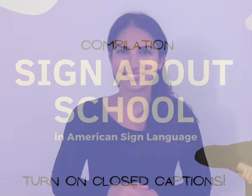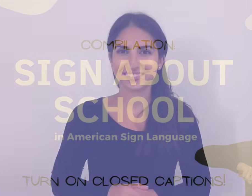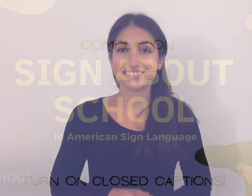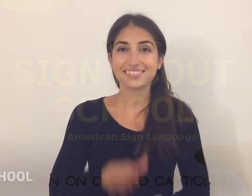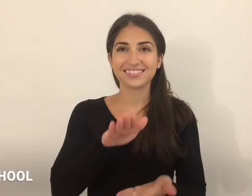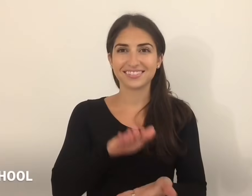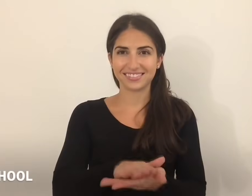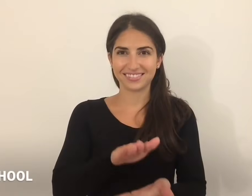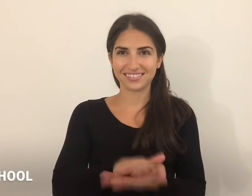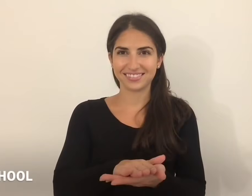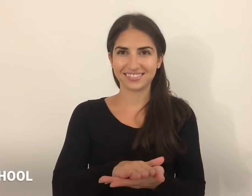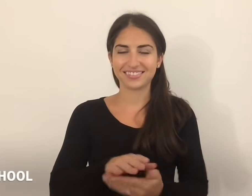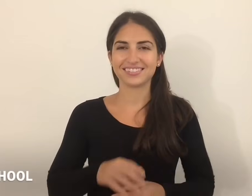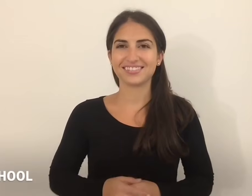Let's start with school.